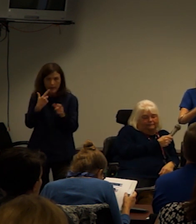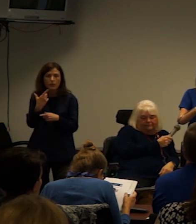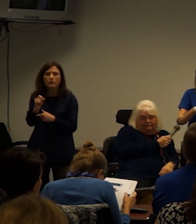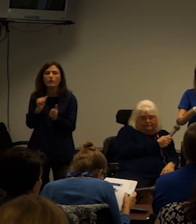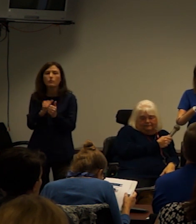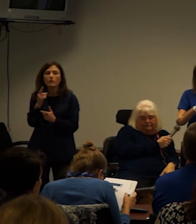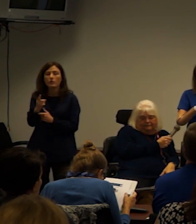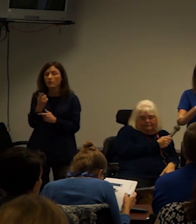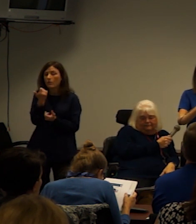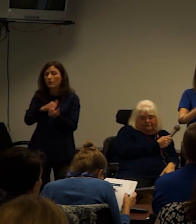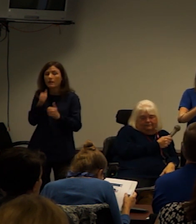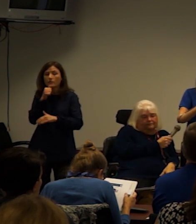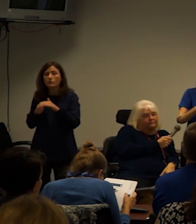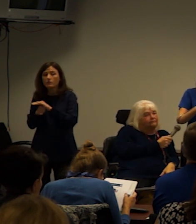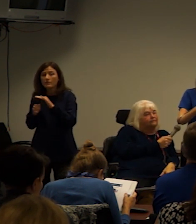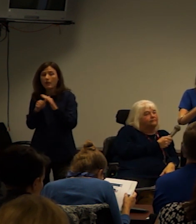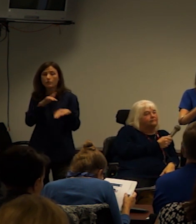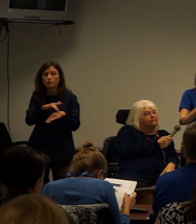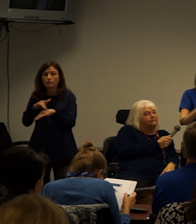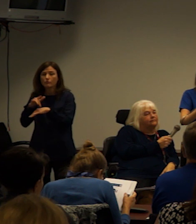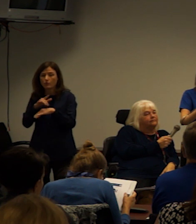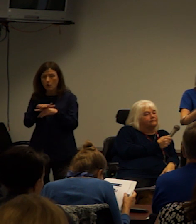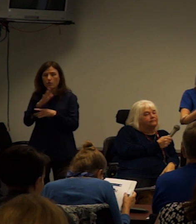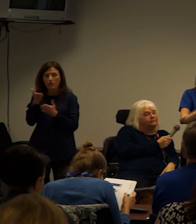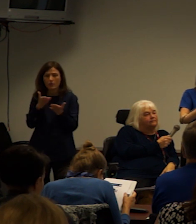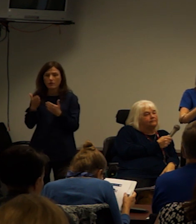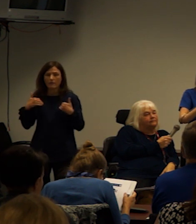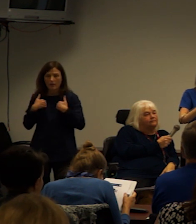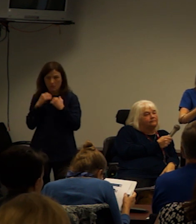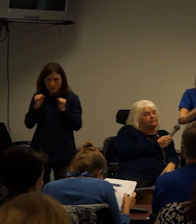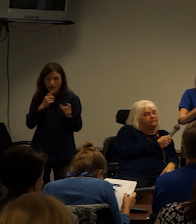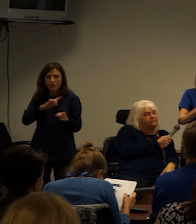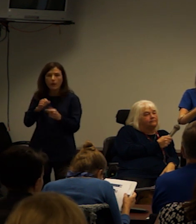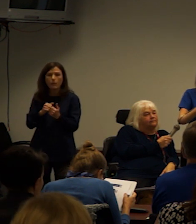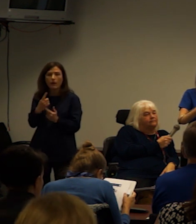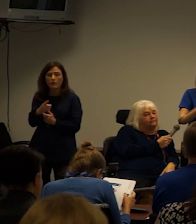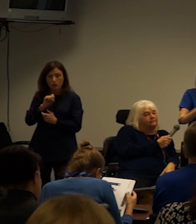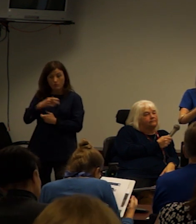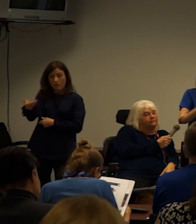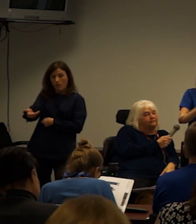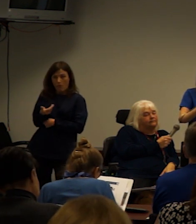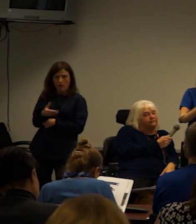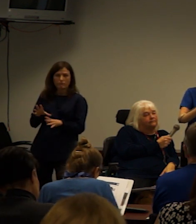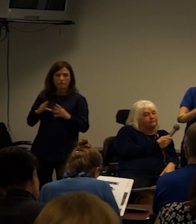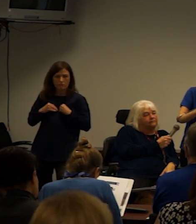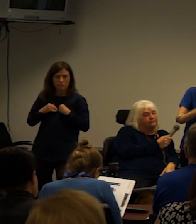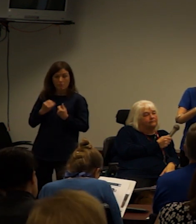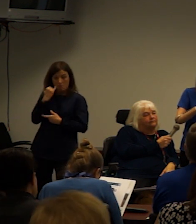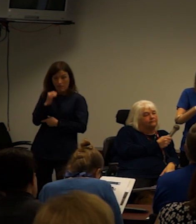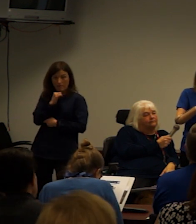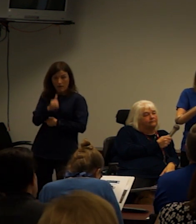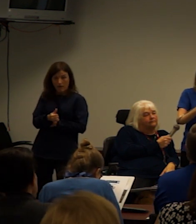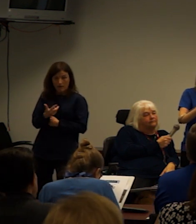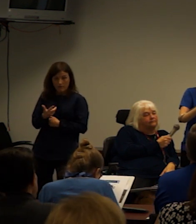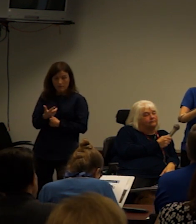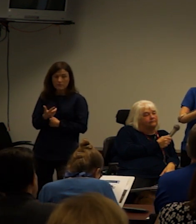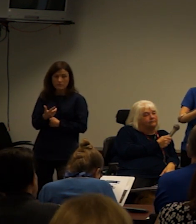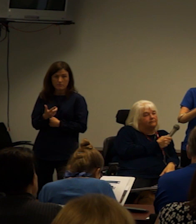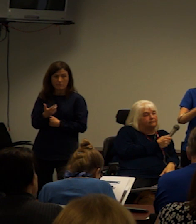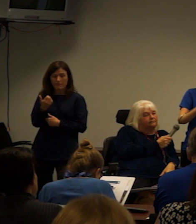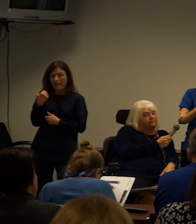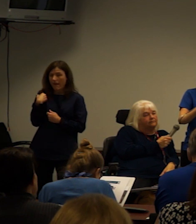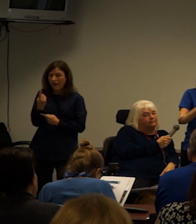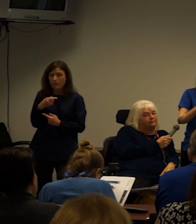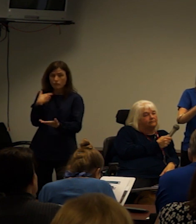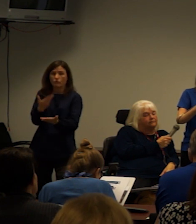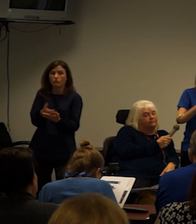Any shelter you go to, your service animal can go with you. It should be welcome. If it is not, if you ever get